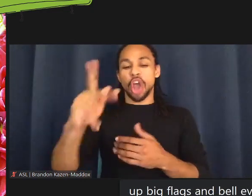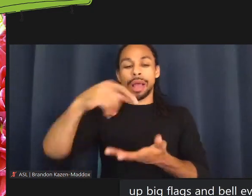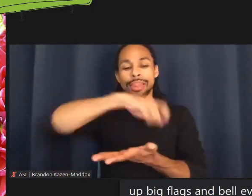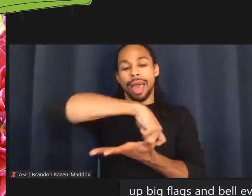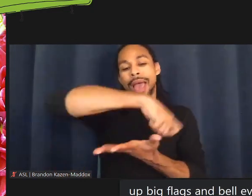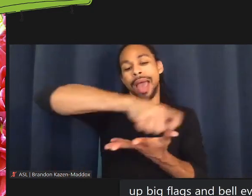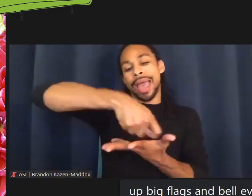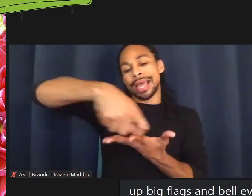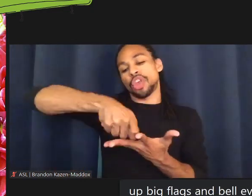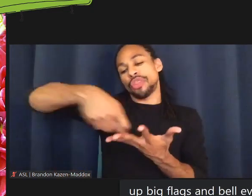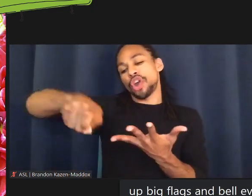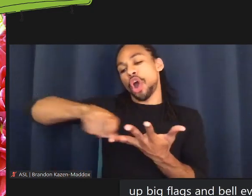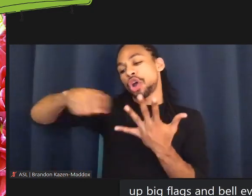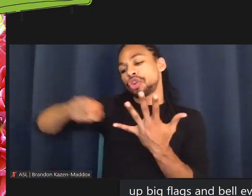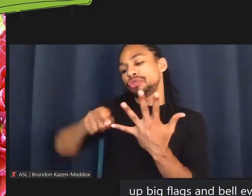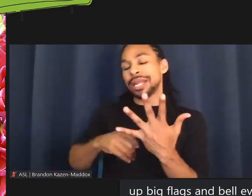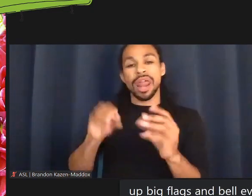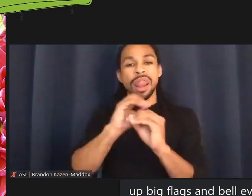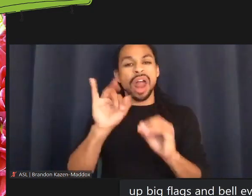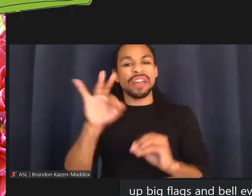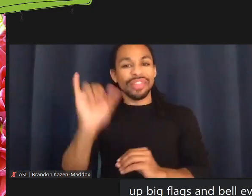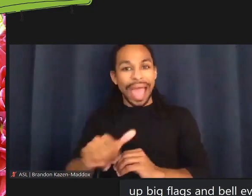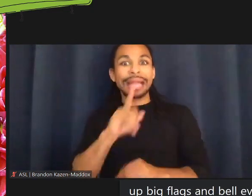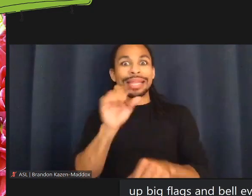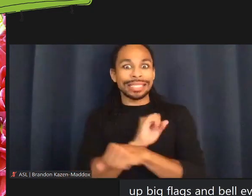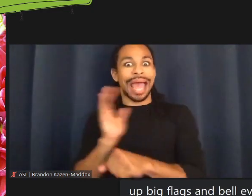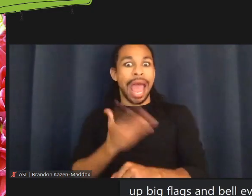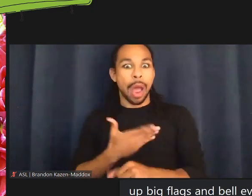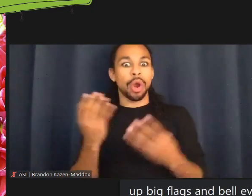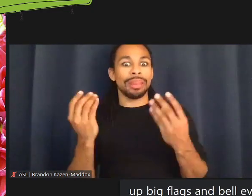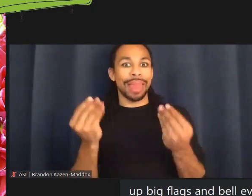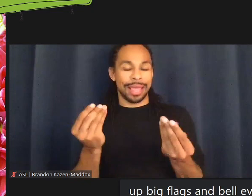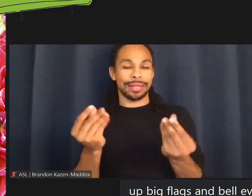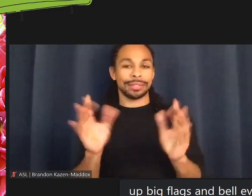of this is our land. 2.